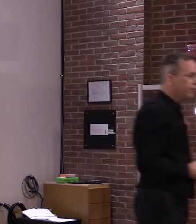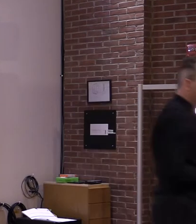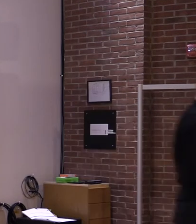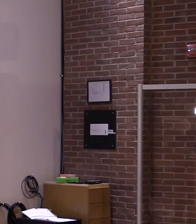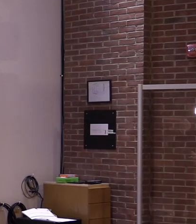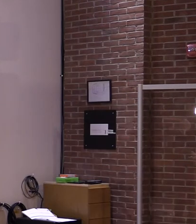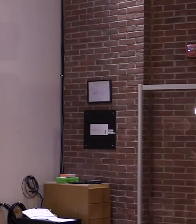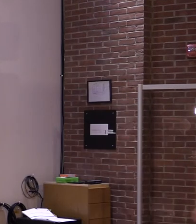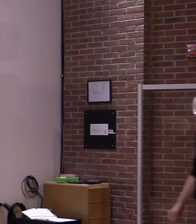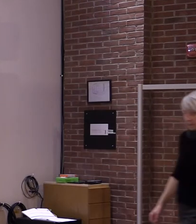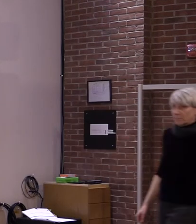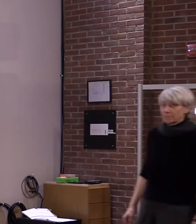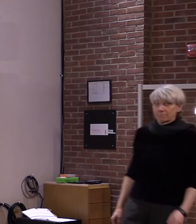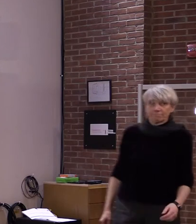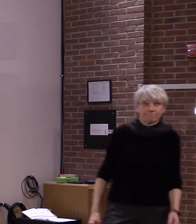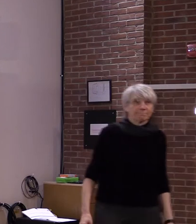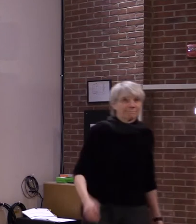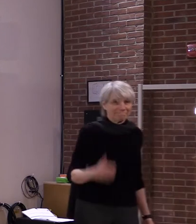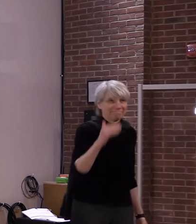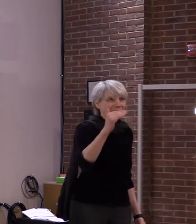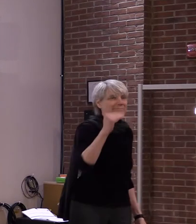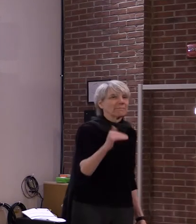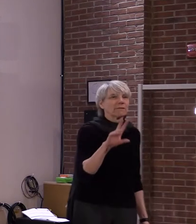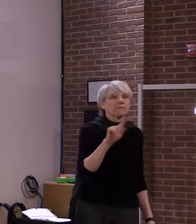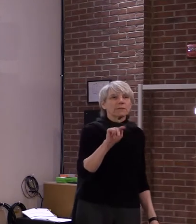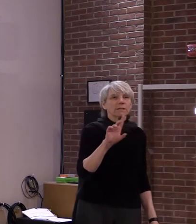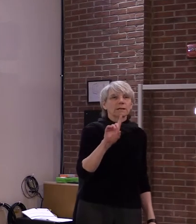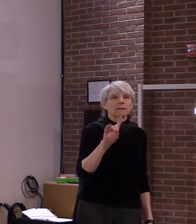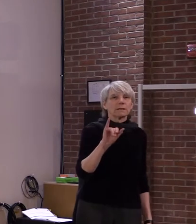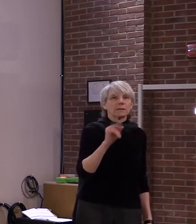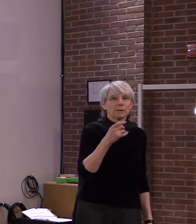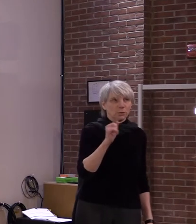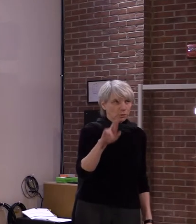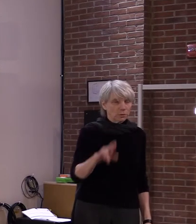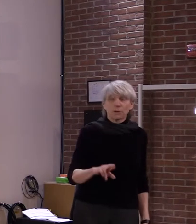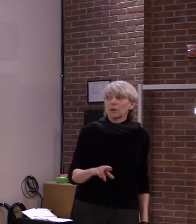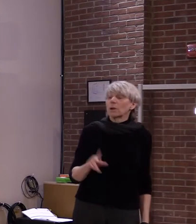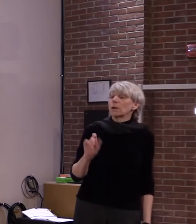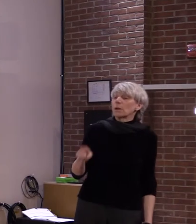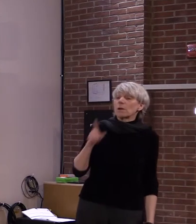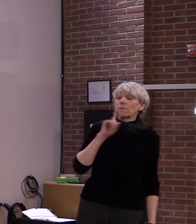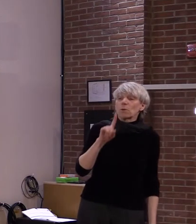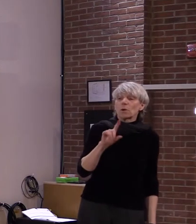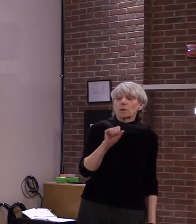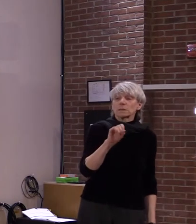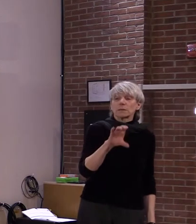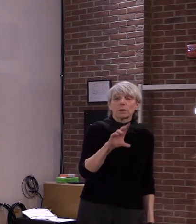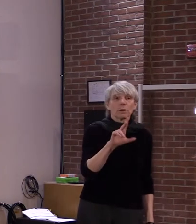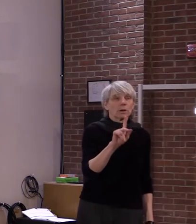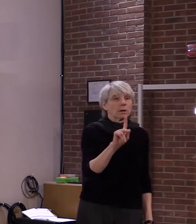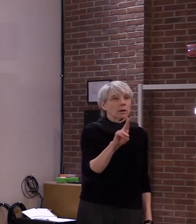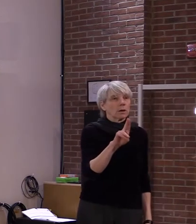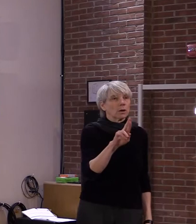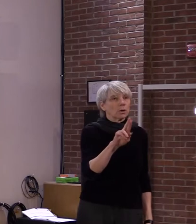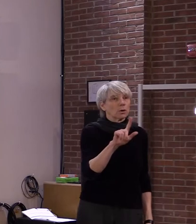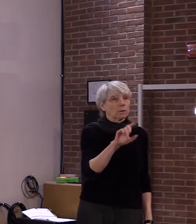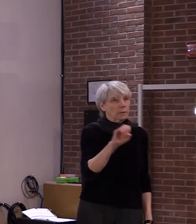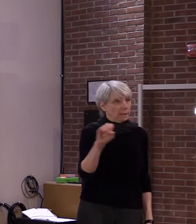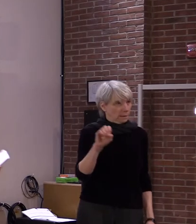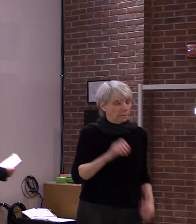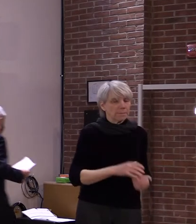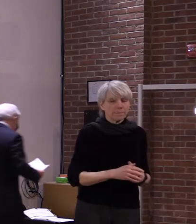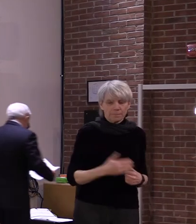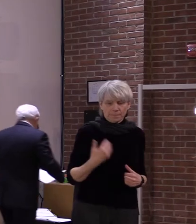it hi thanks um this question is for secretary curly a business group sent a letter in late